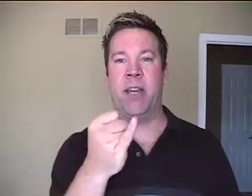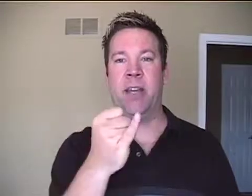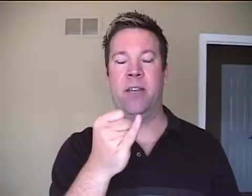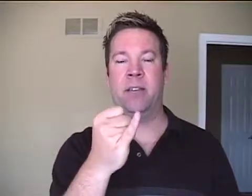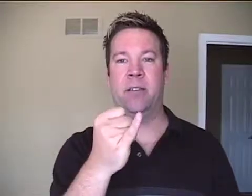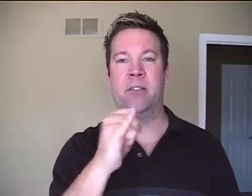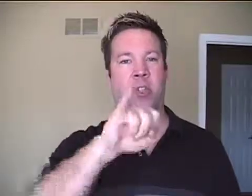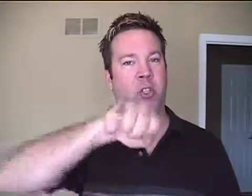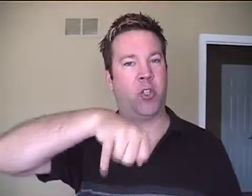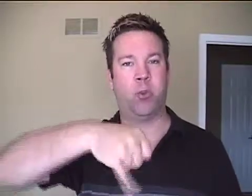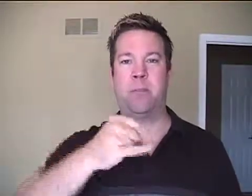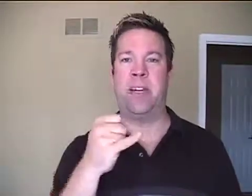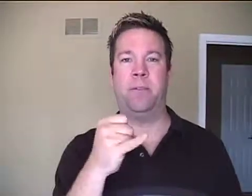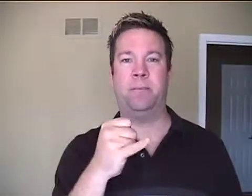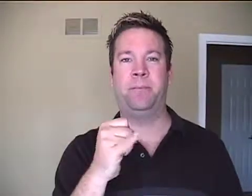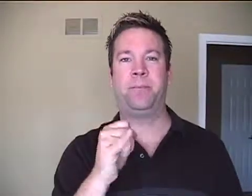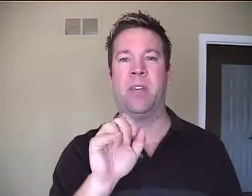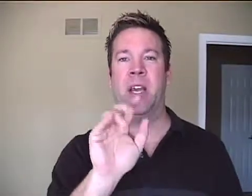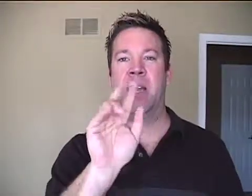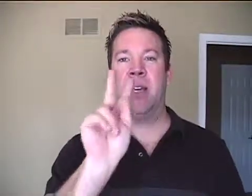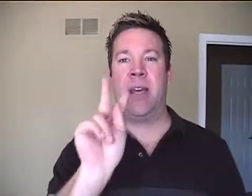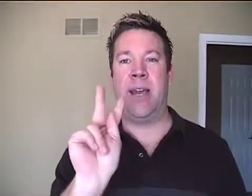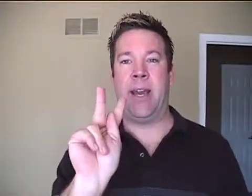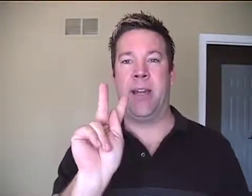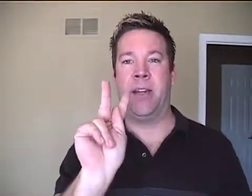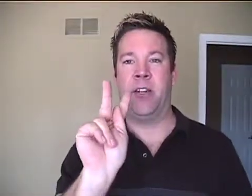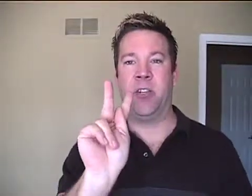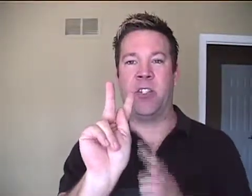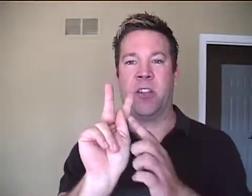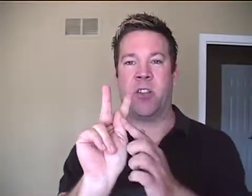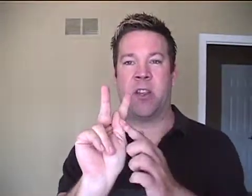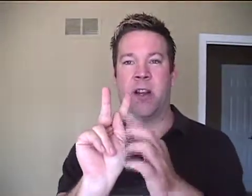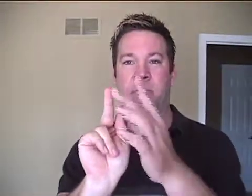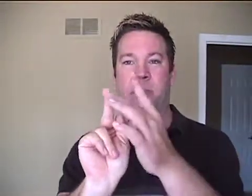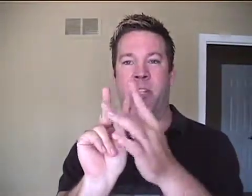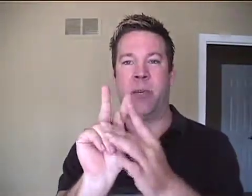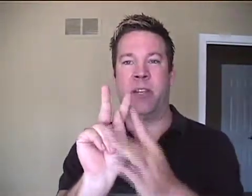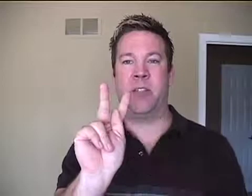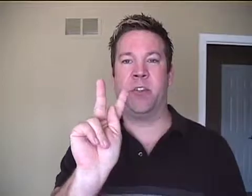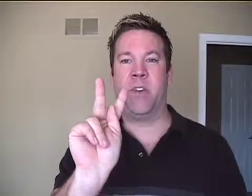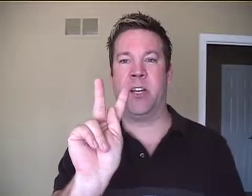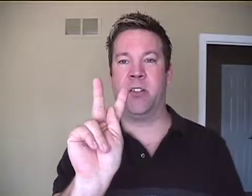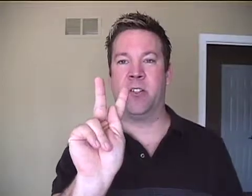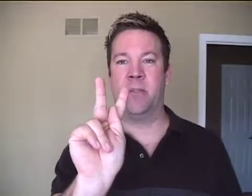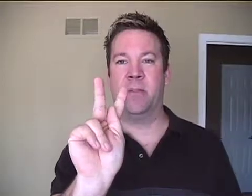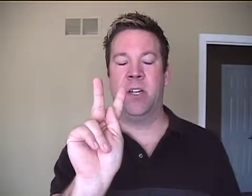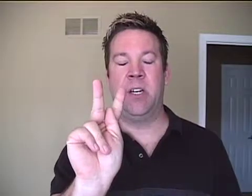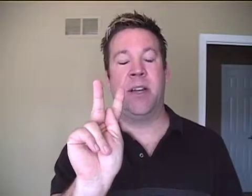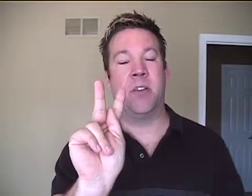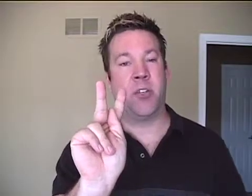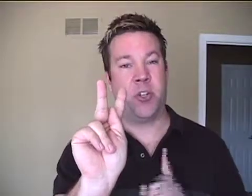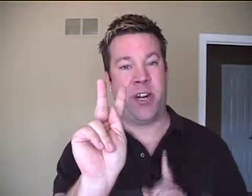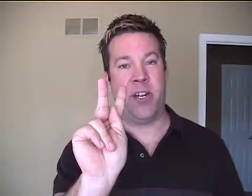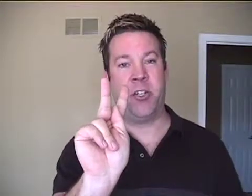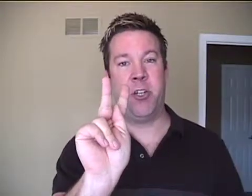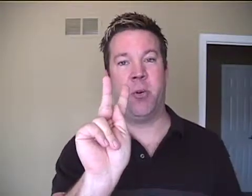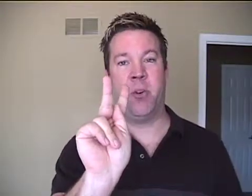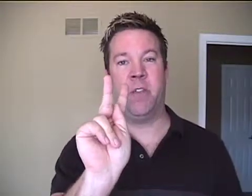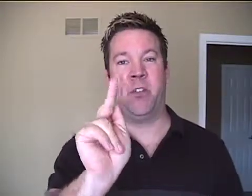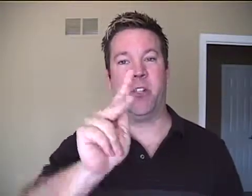J, just swoop down. K, you'll notice that there's a thumb between these two fingers. And there's a trick here too. If you just turn